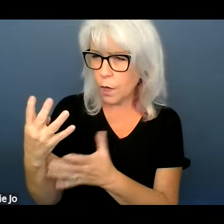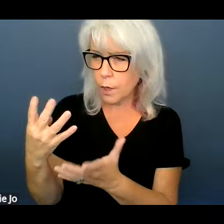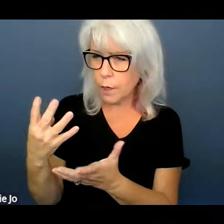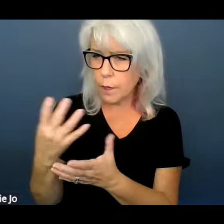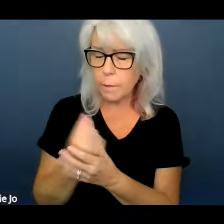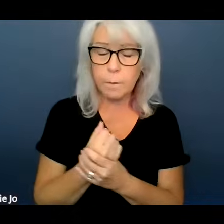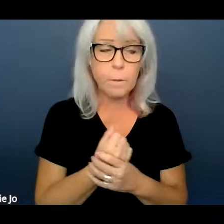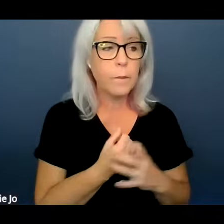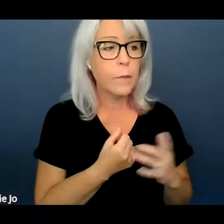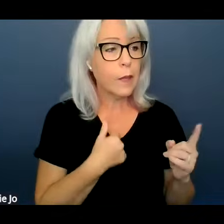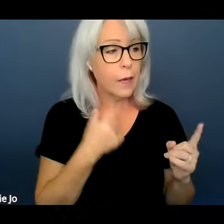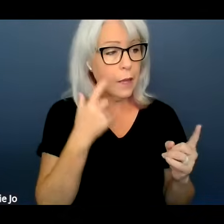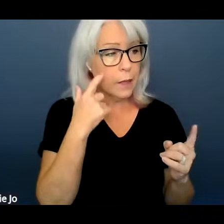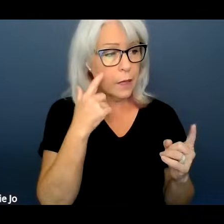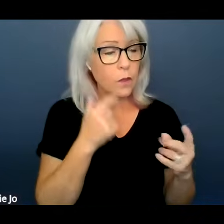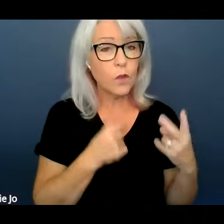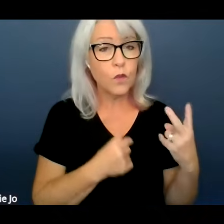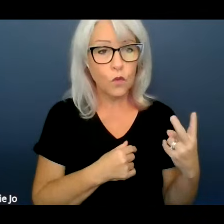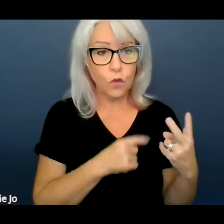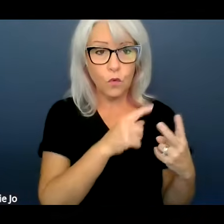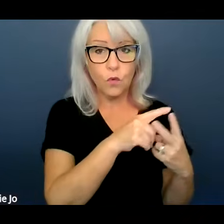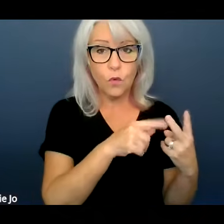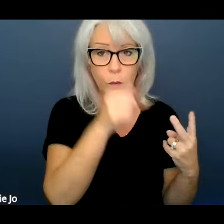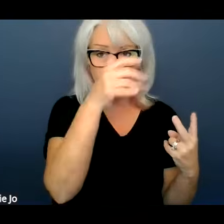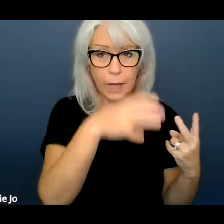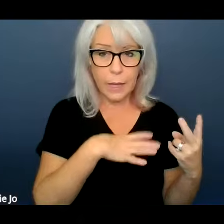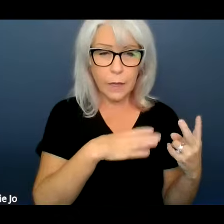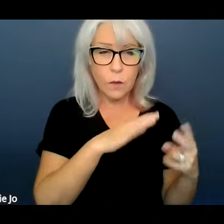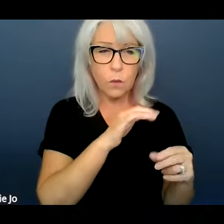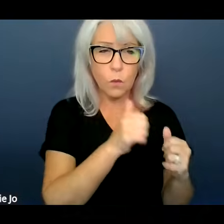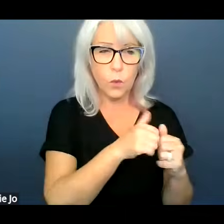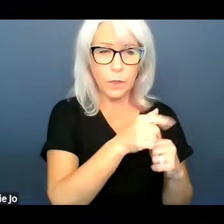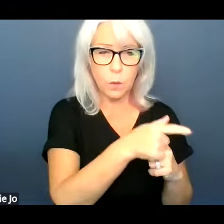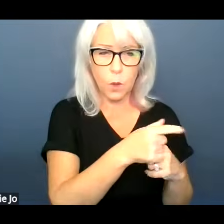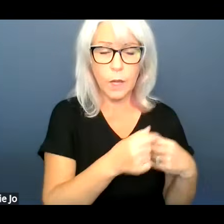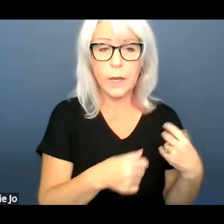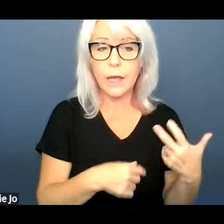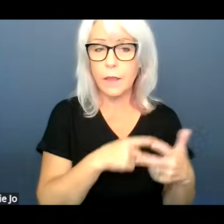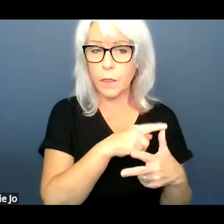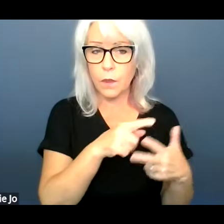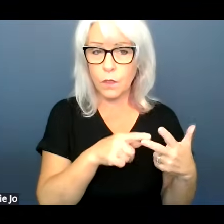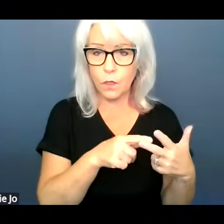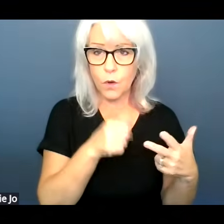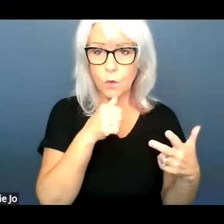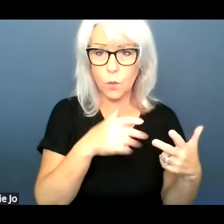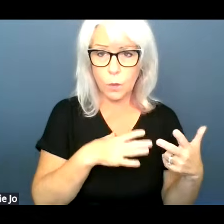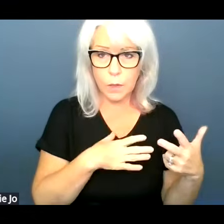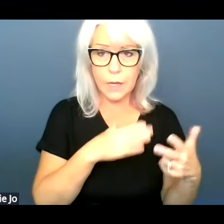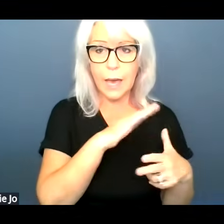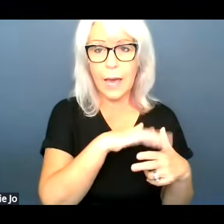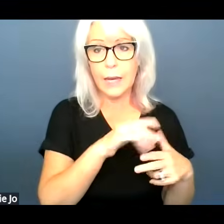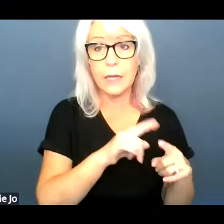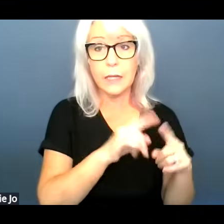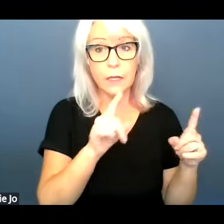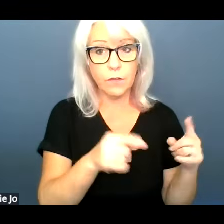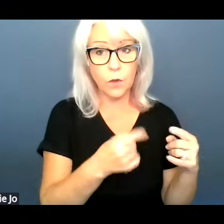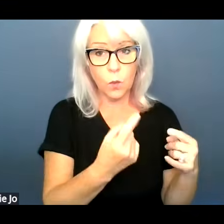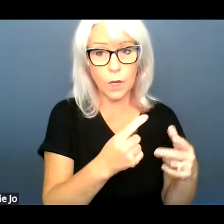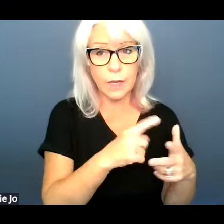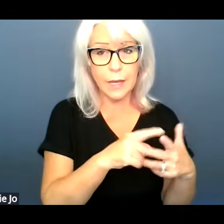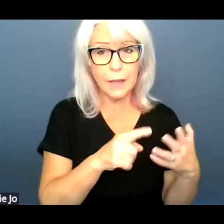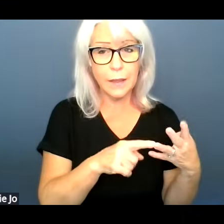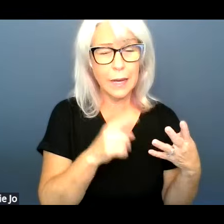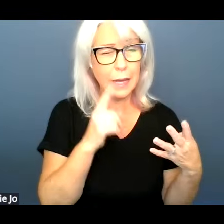Well, it would be the 2 gentlemen on one, and then the third woman was on a different one, and then there was